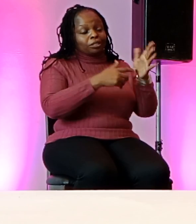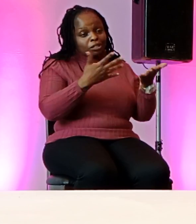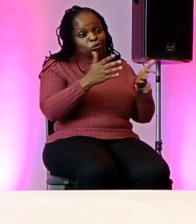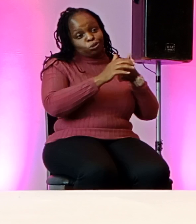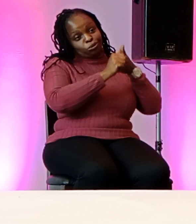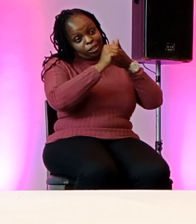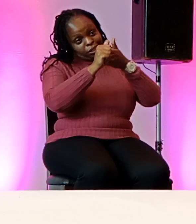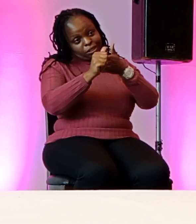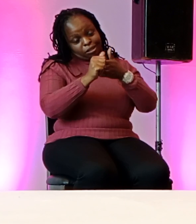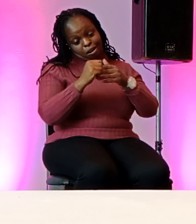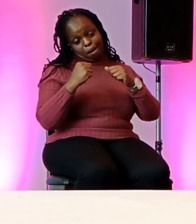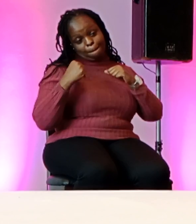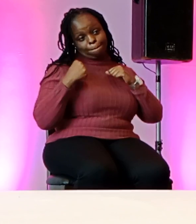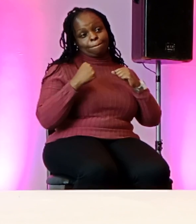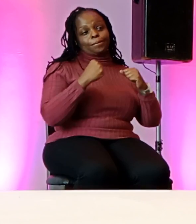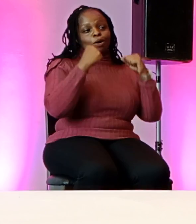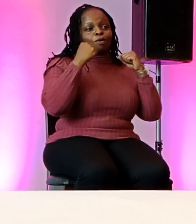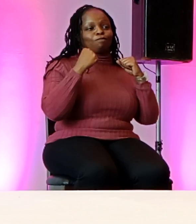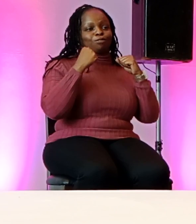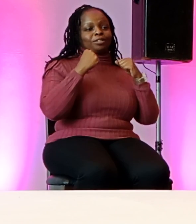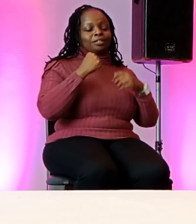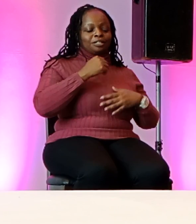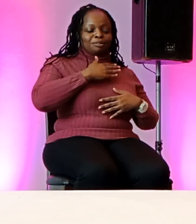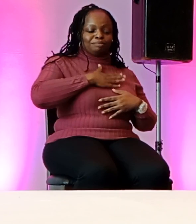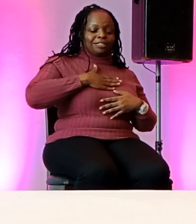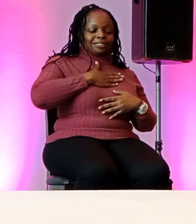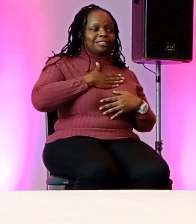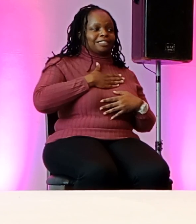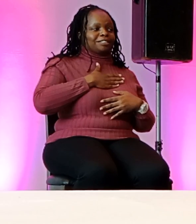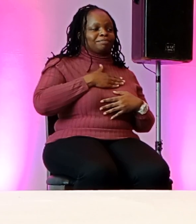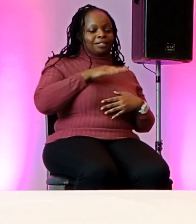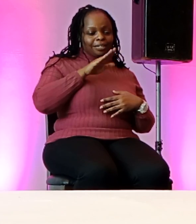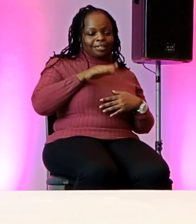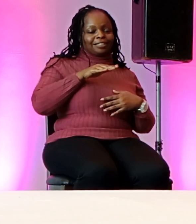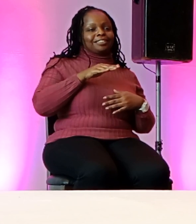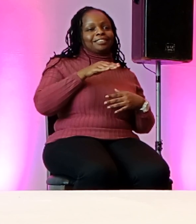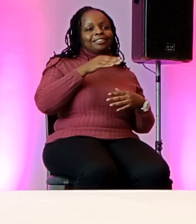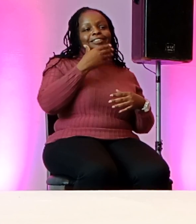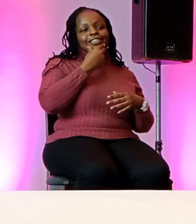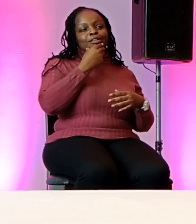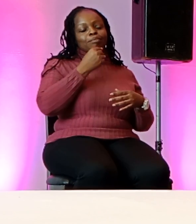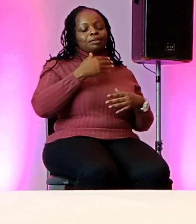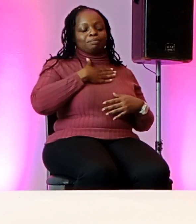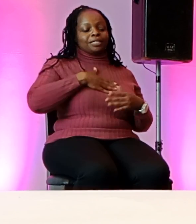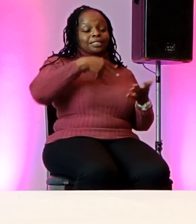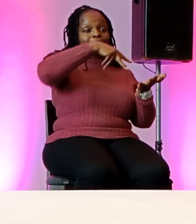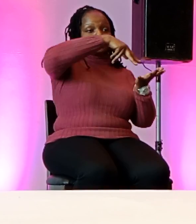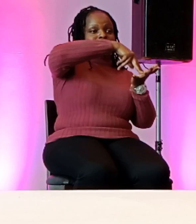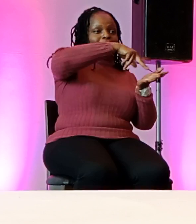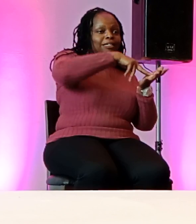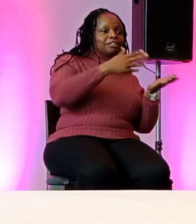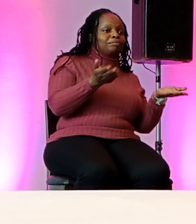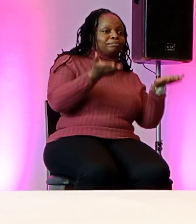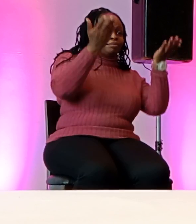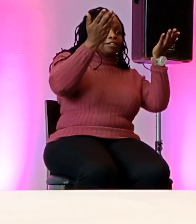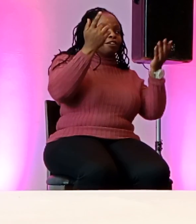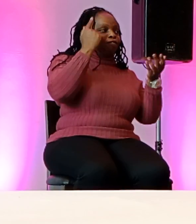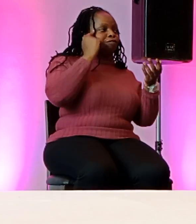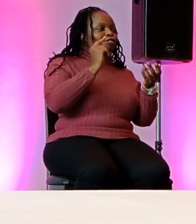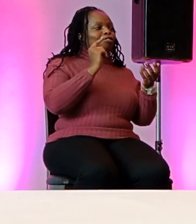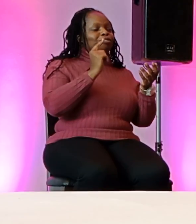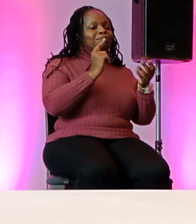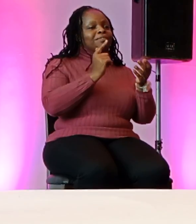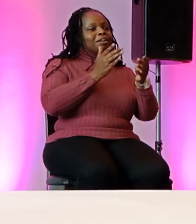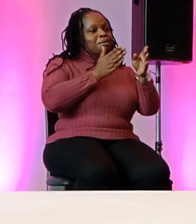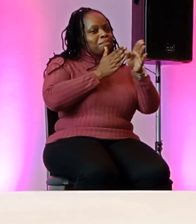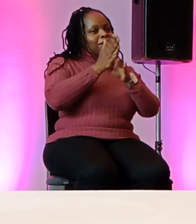She is so powerful. Please, ladies and gentlemen, may you please kindly be upstanding for our